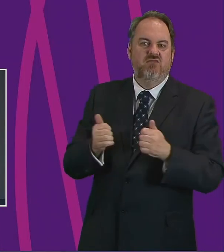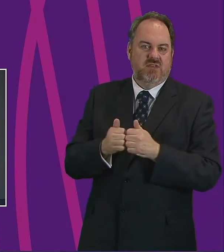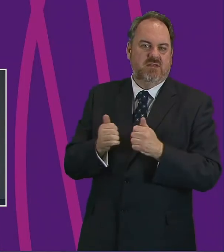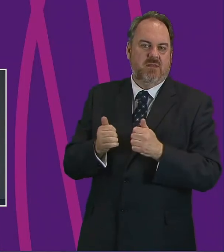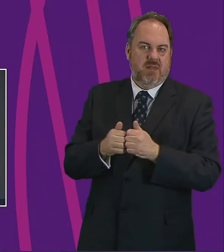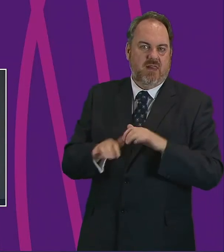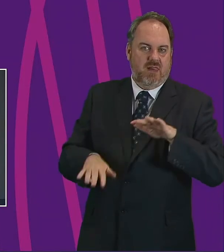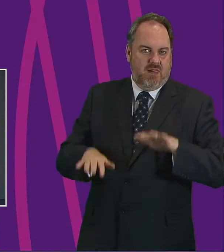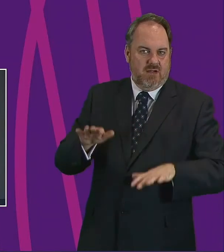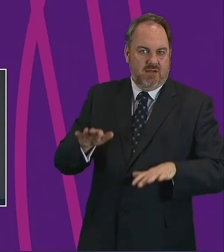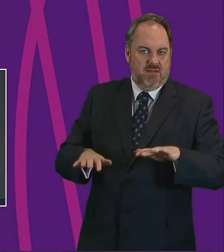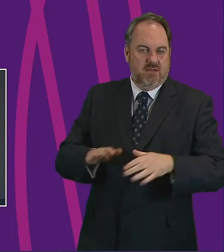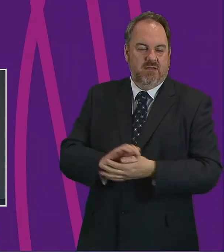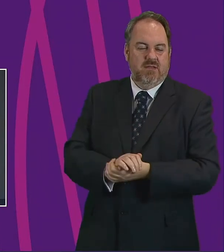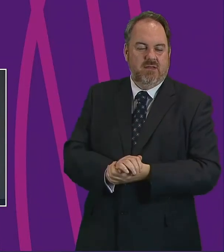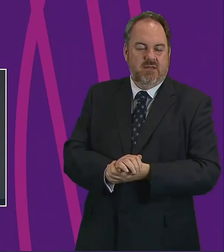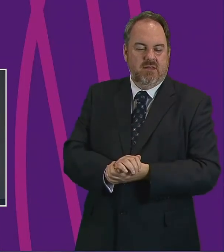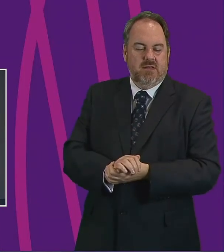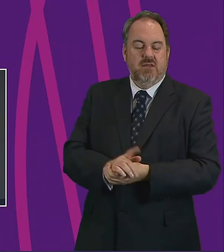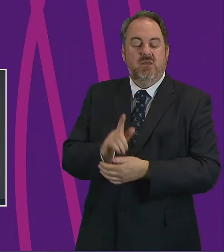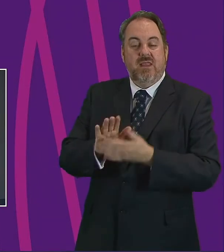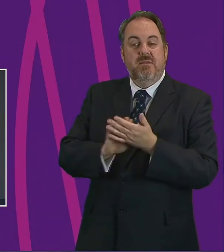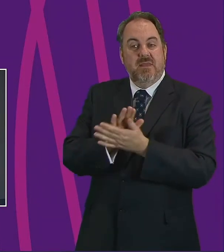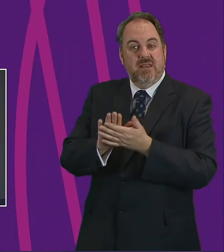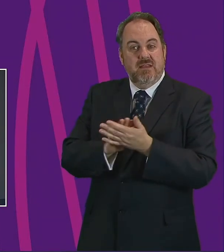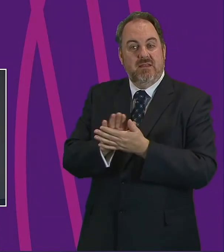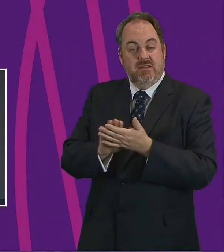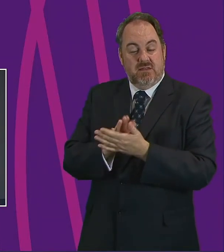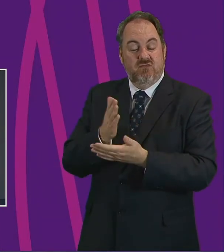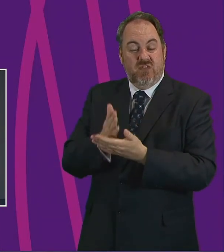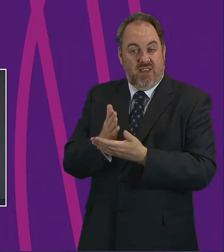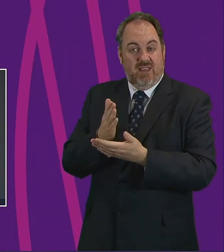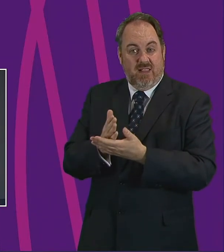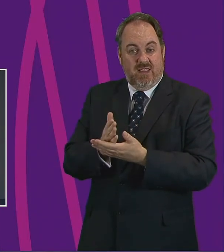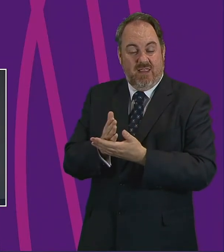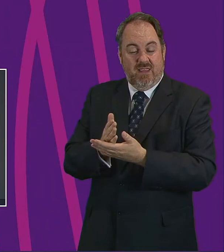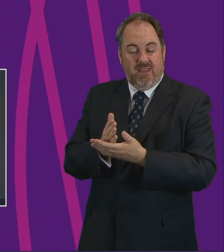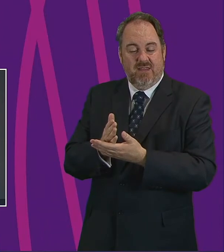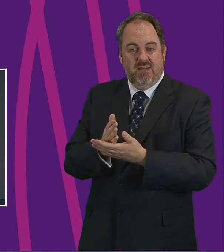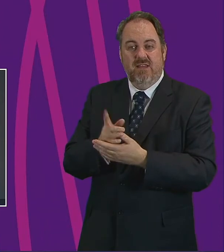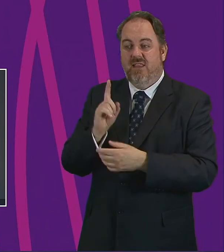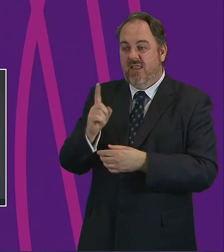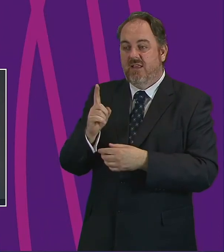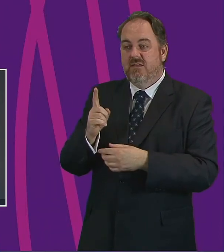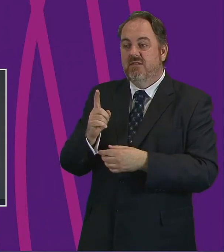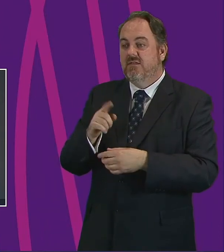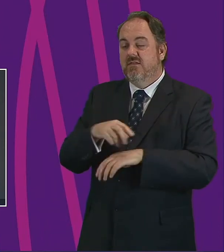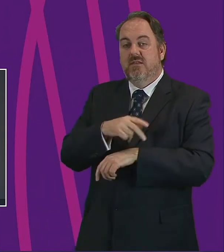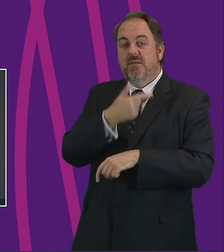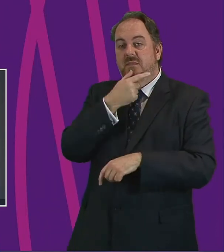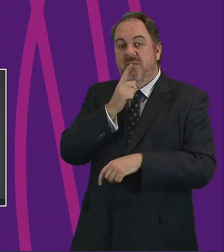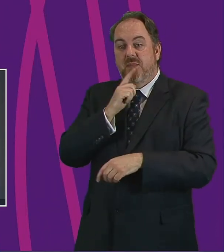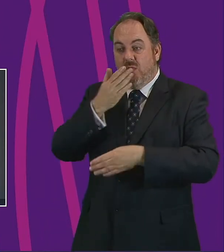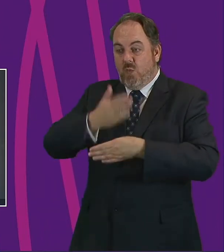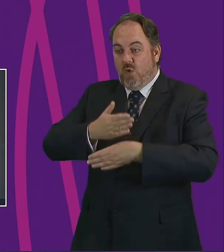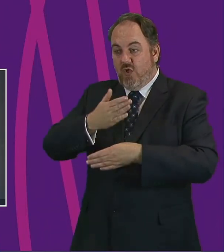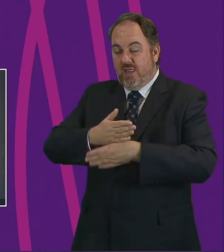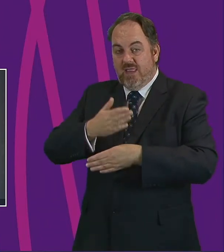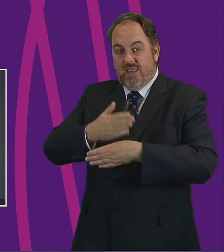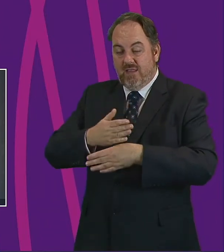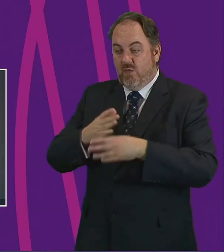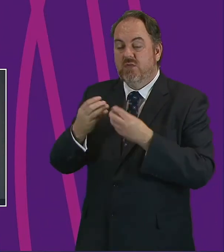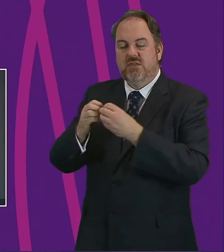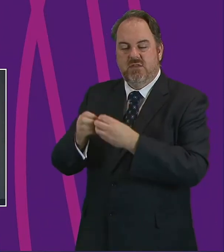set out last Thursday, which envisages fundamentally that home working will continue for many,